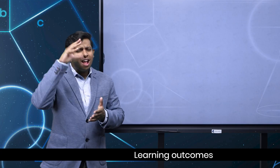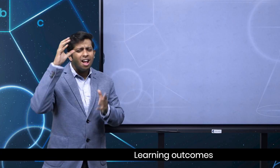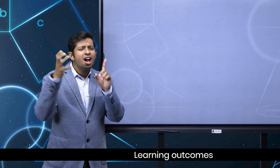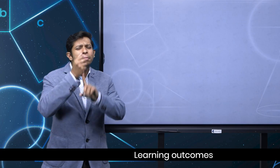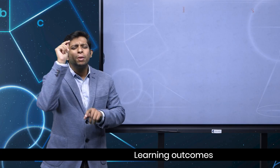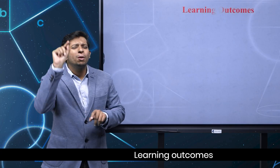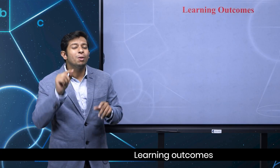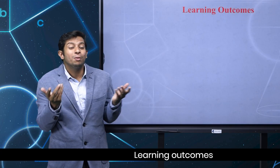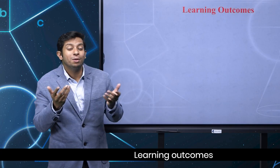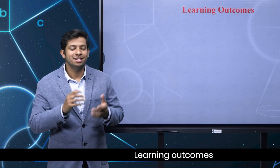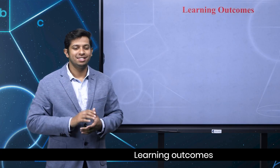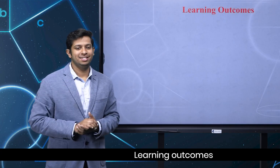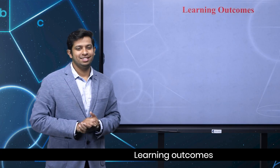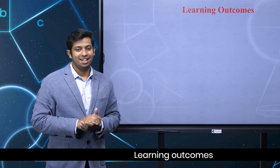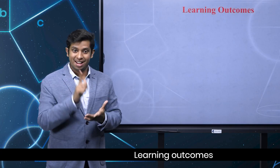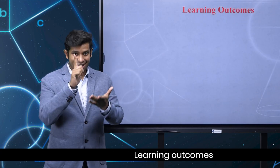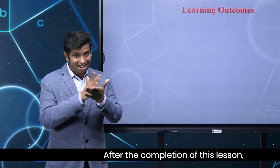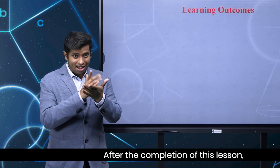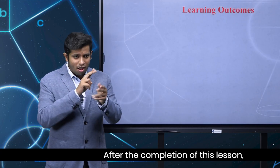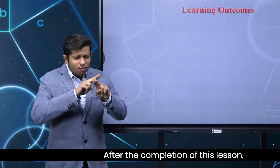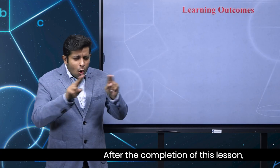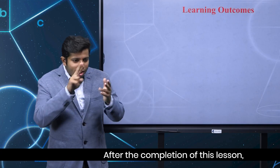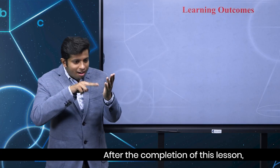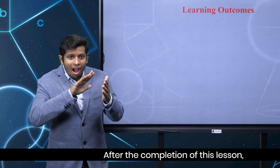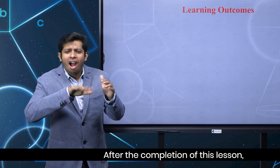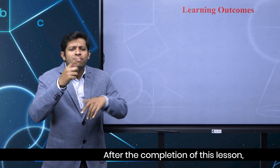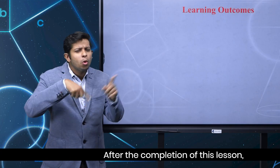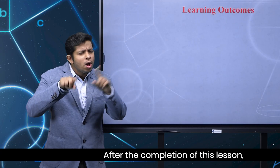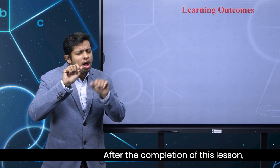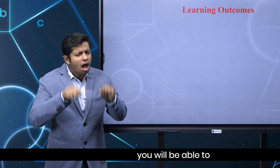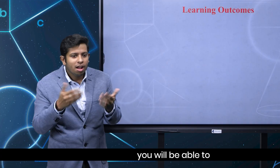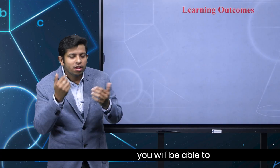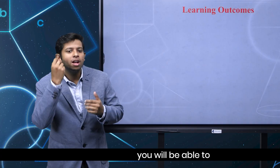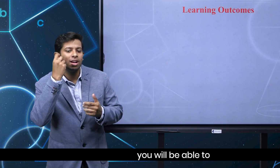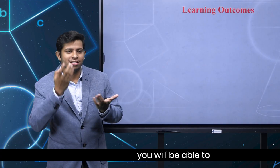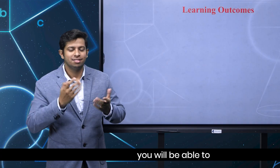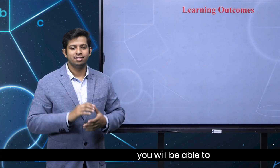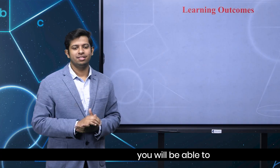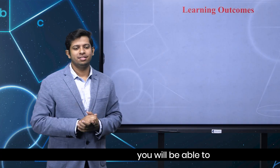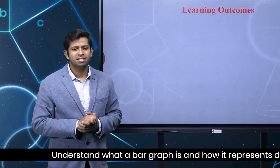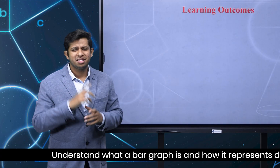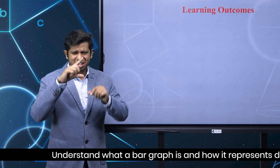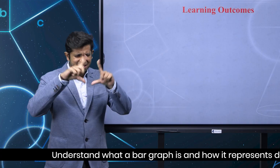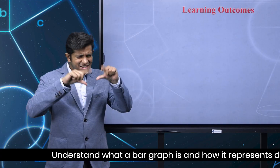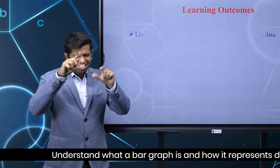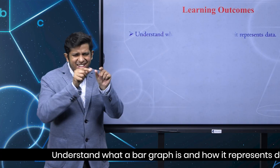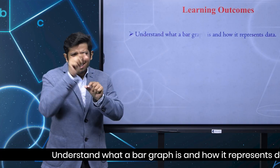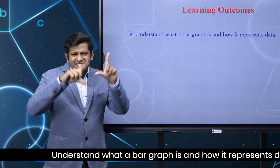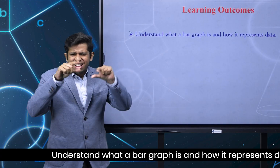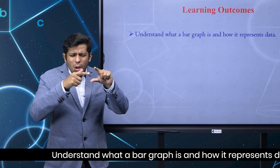Learning outcomes. After the completion of this lesson, you will be able to understand what a bar